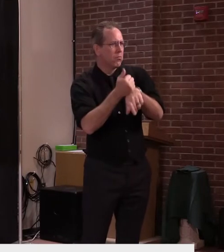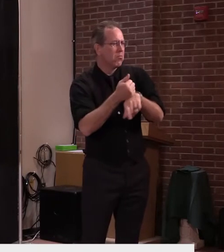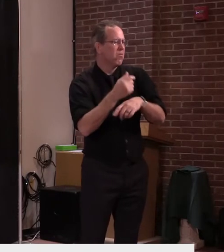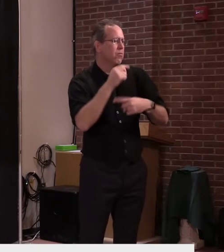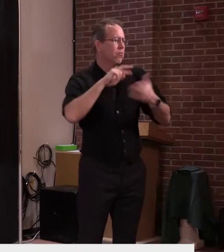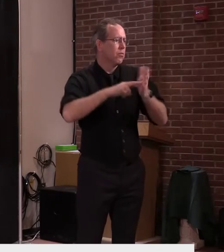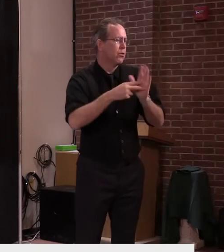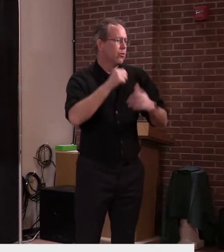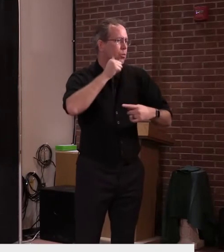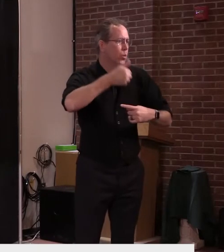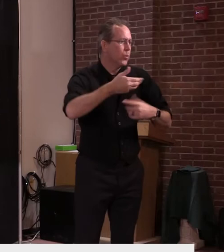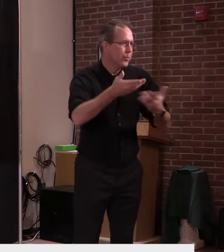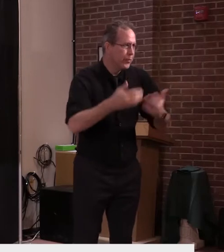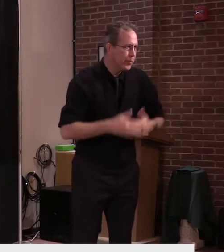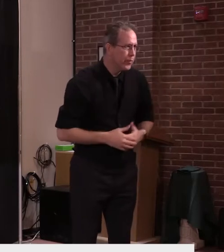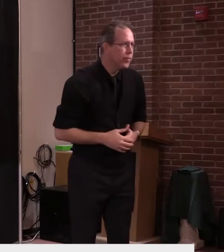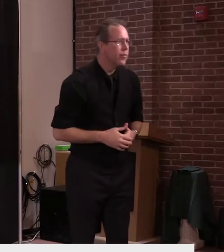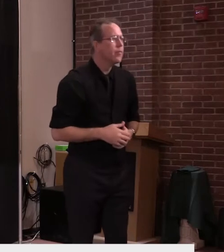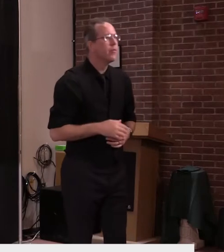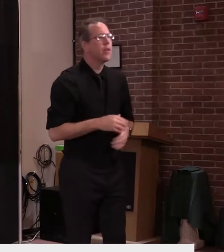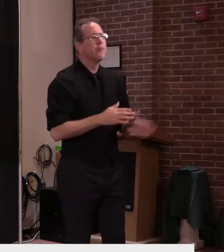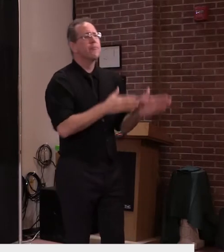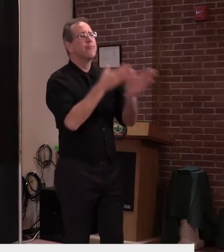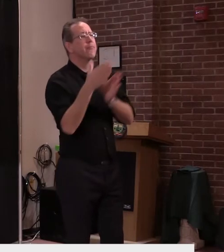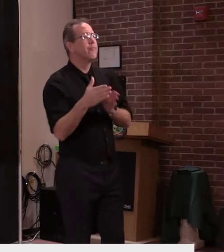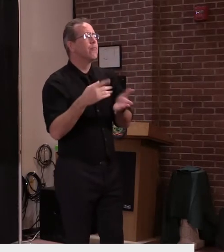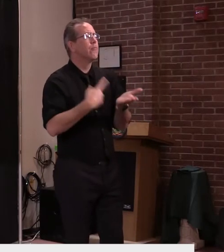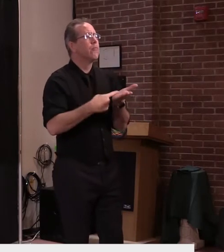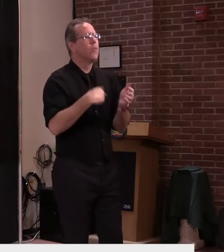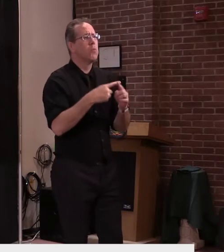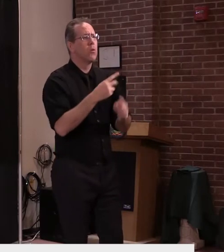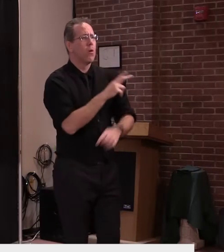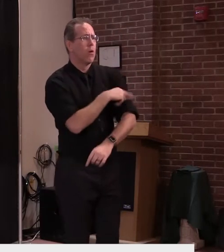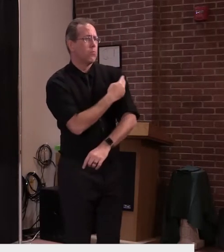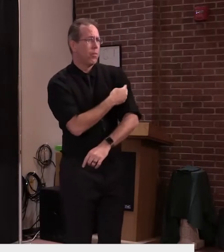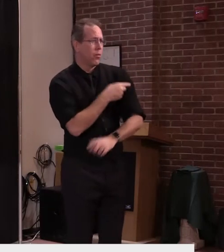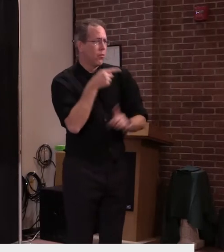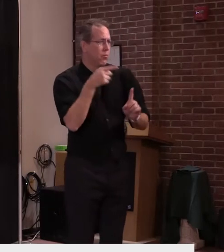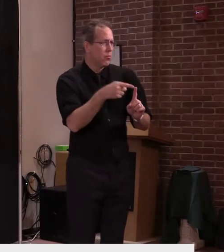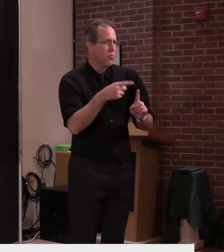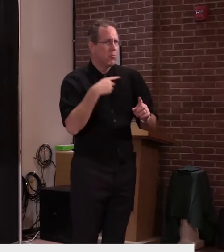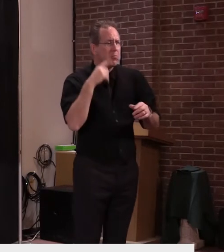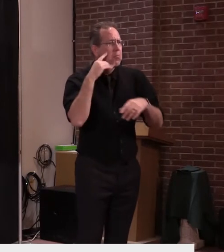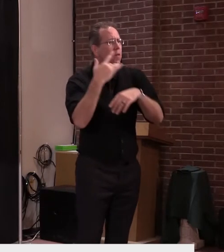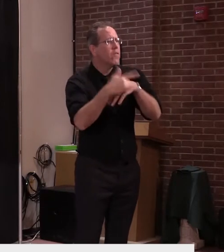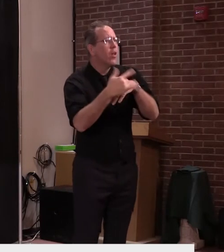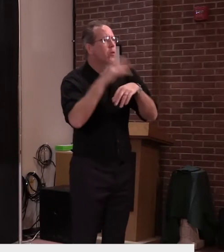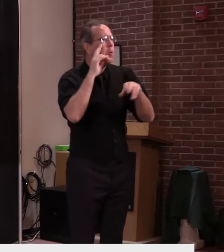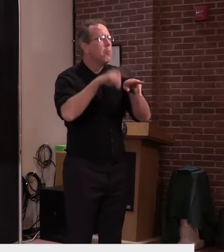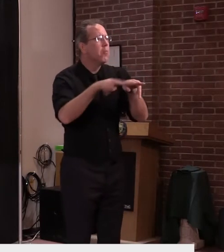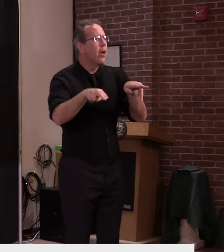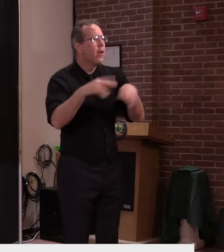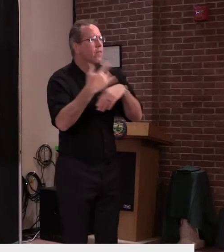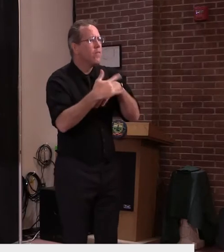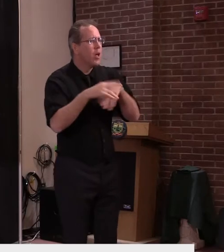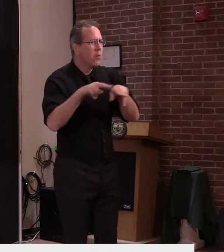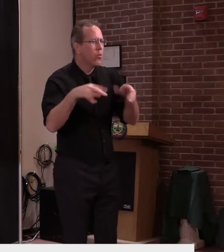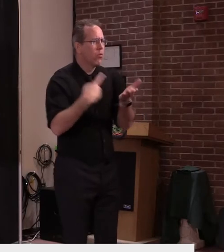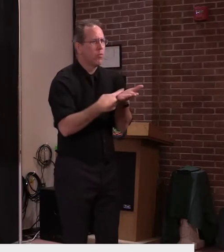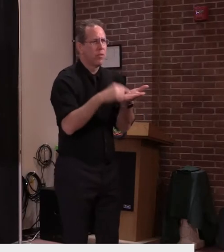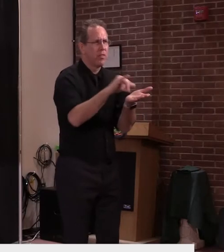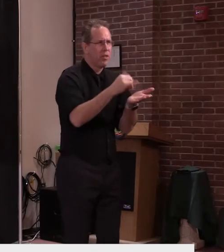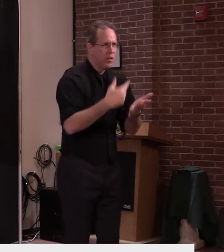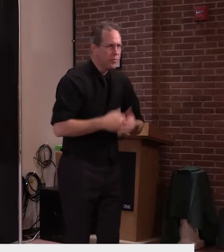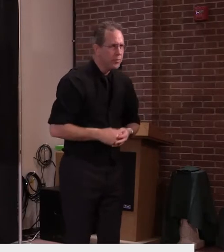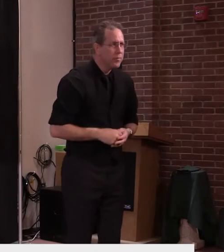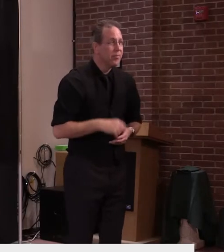We are monitoring hospital capacity very closely. We continue to support hospitals with staff through a staffing